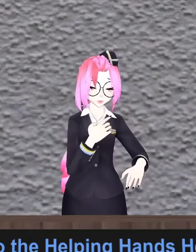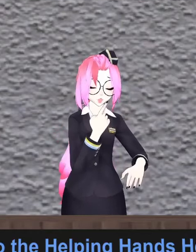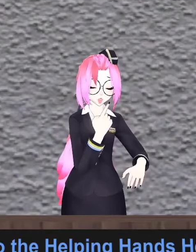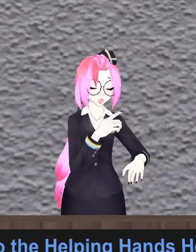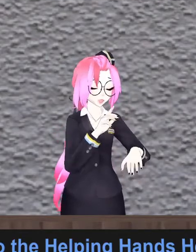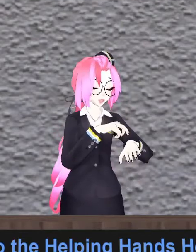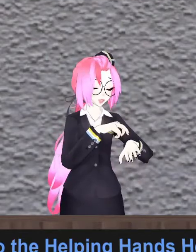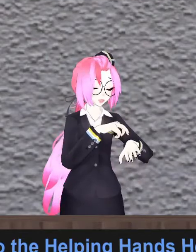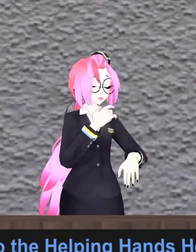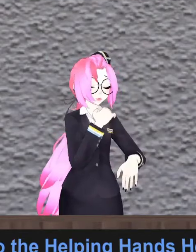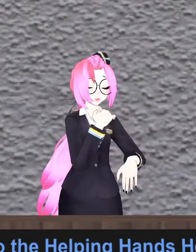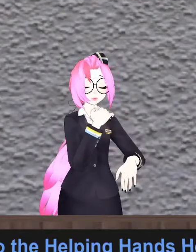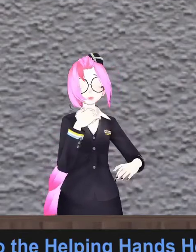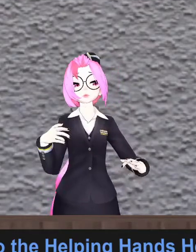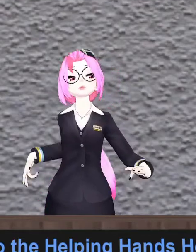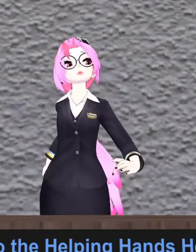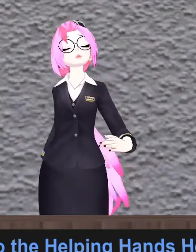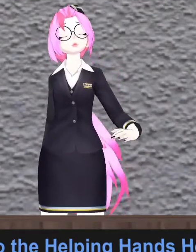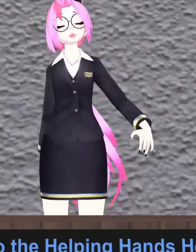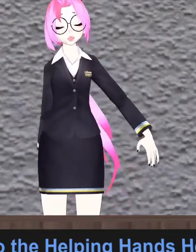My nose is itchy. Oh.